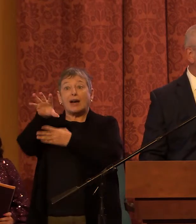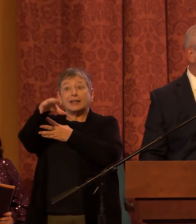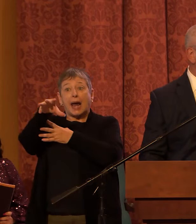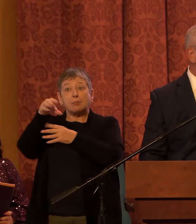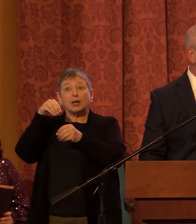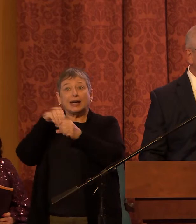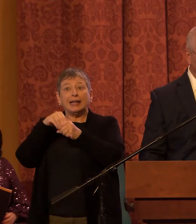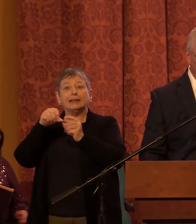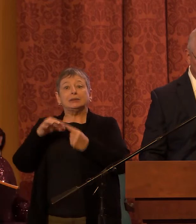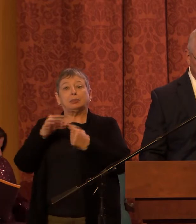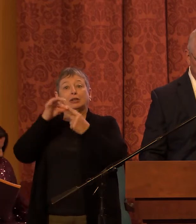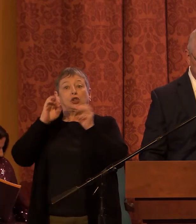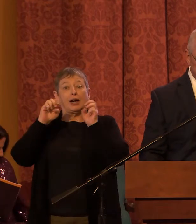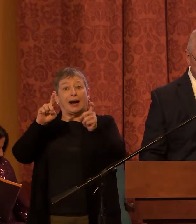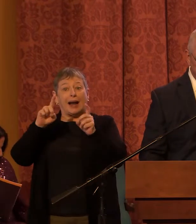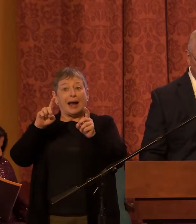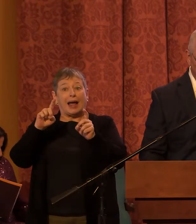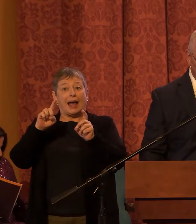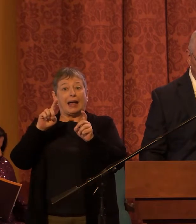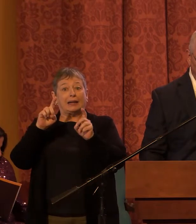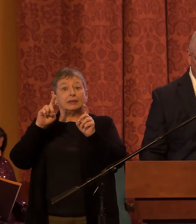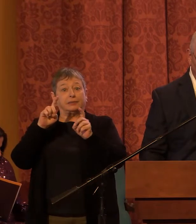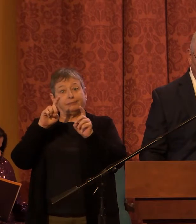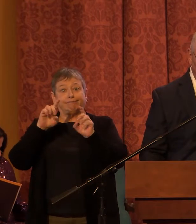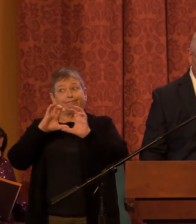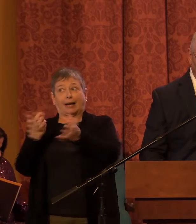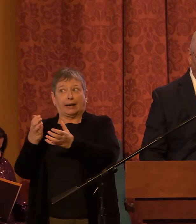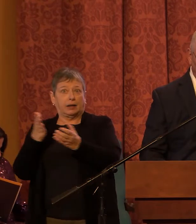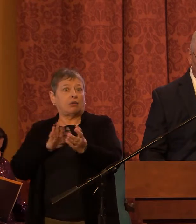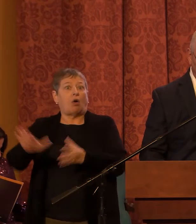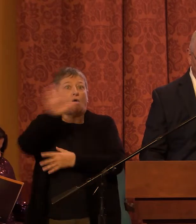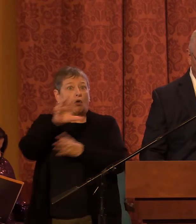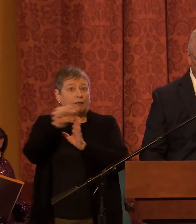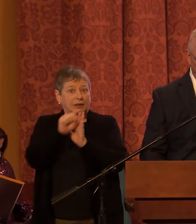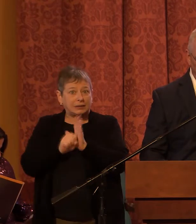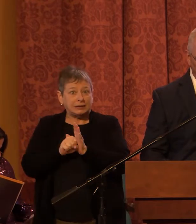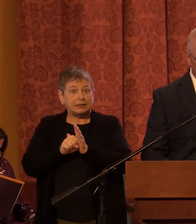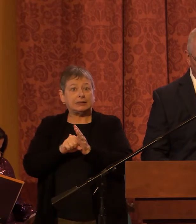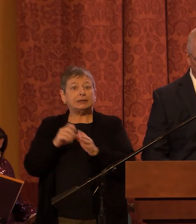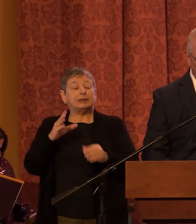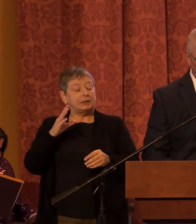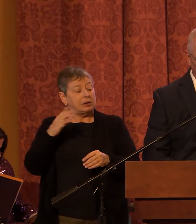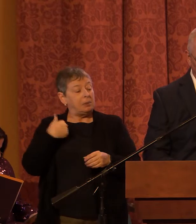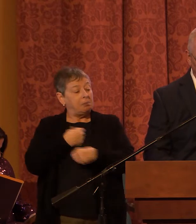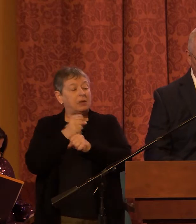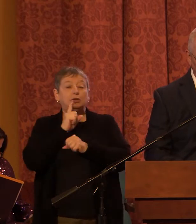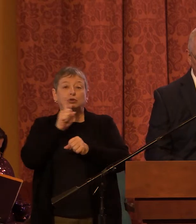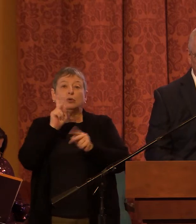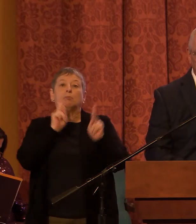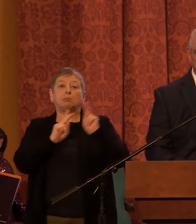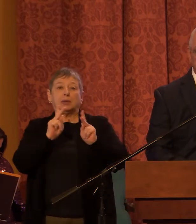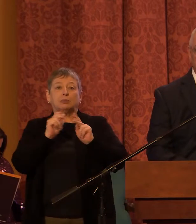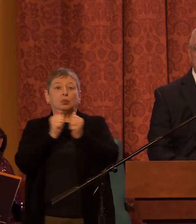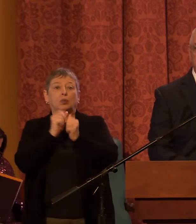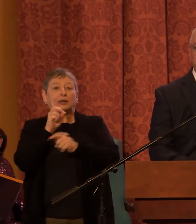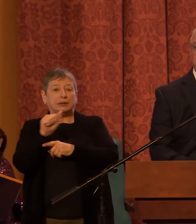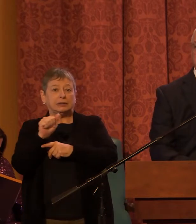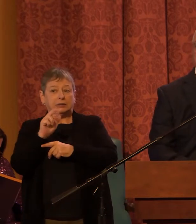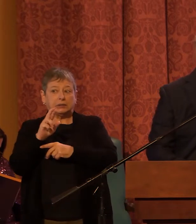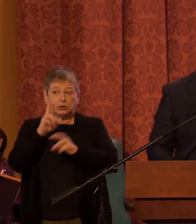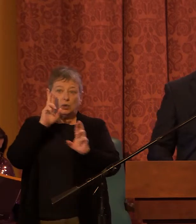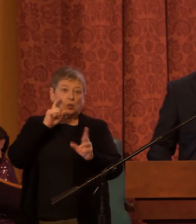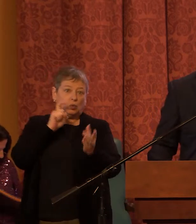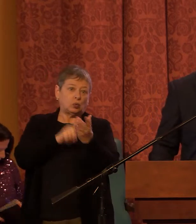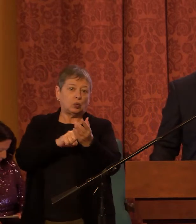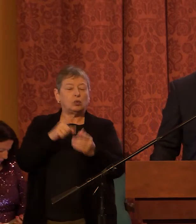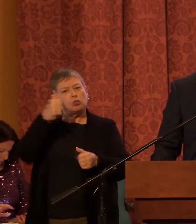classrooms across the state. We've also made employment of people with disabilities a real priority. You may remember